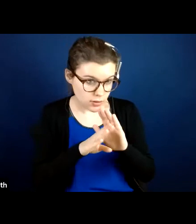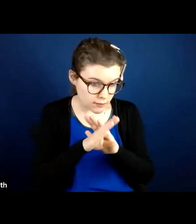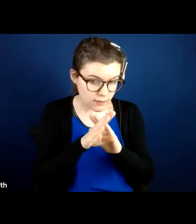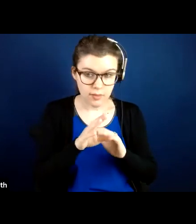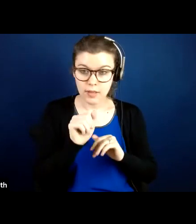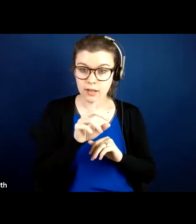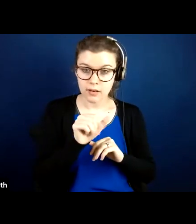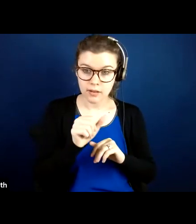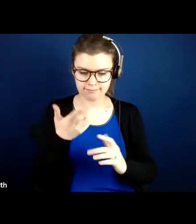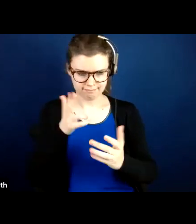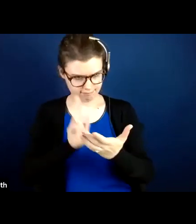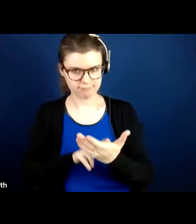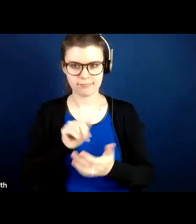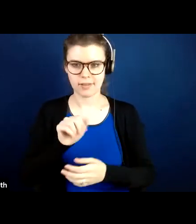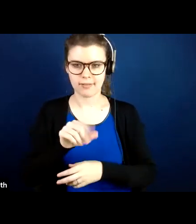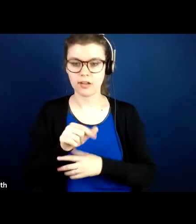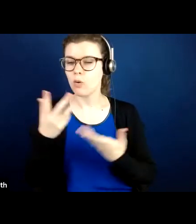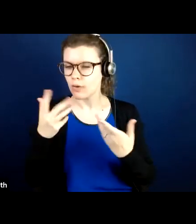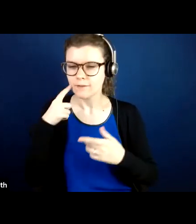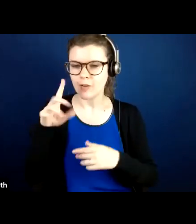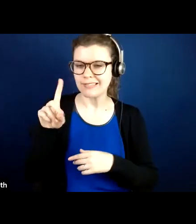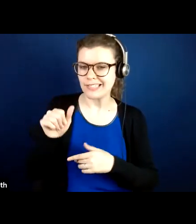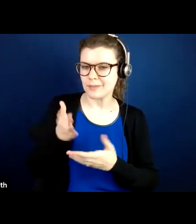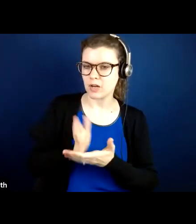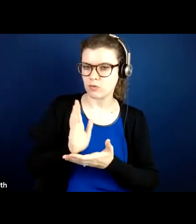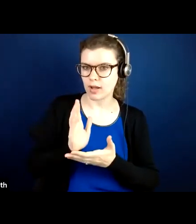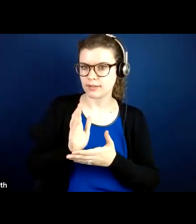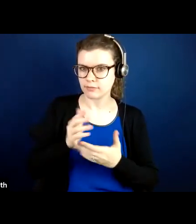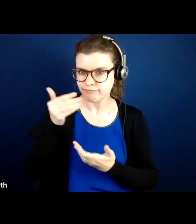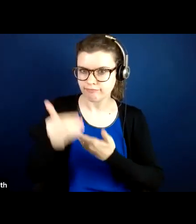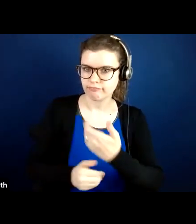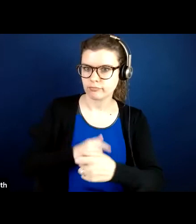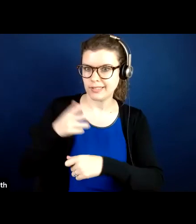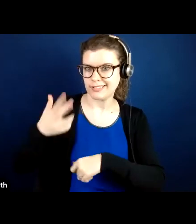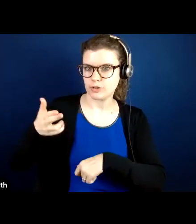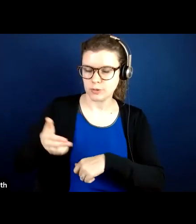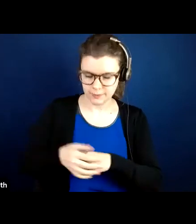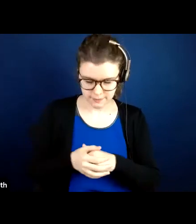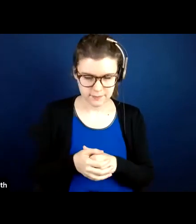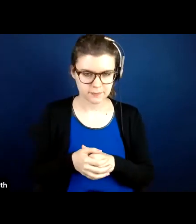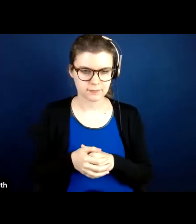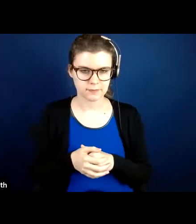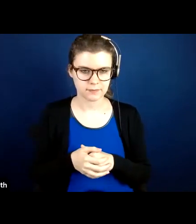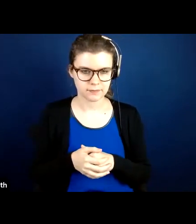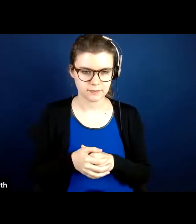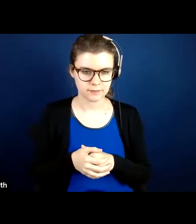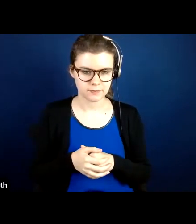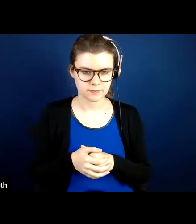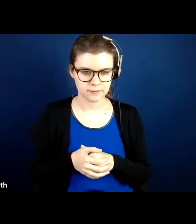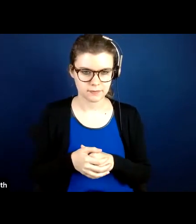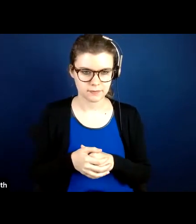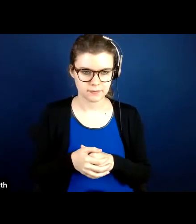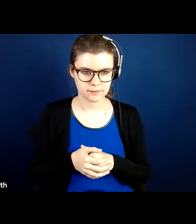of the ADA or in the disability rights movement. Then we have 5 boxes below each of